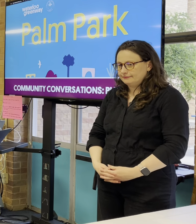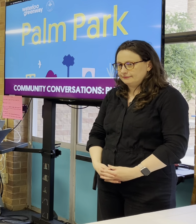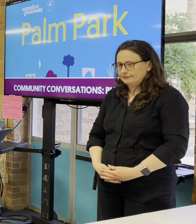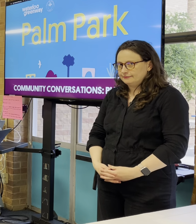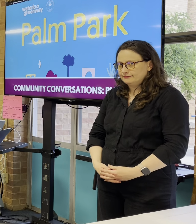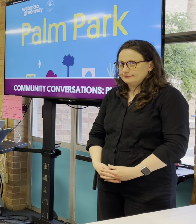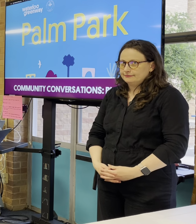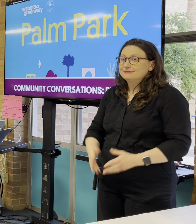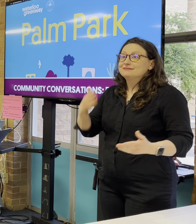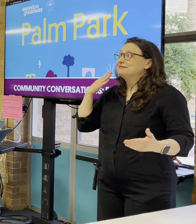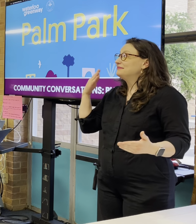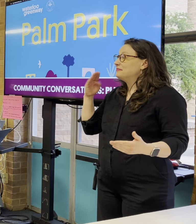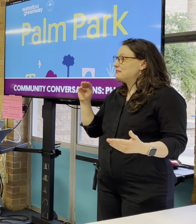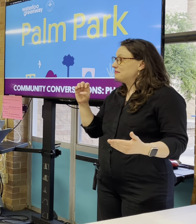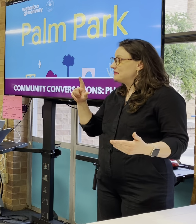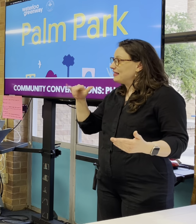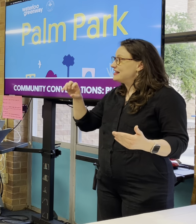Thank you, Melissa.